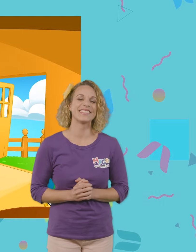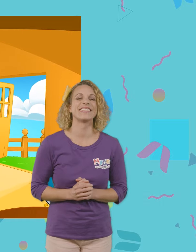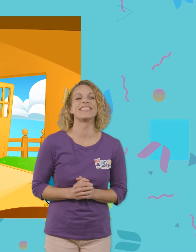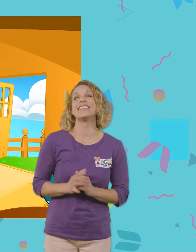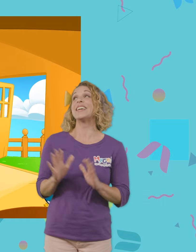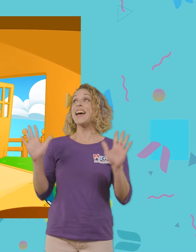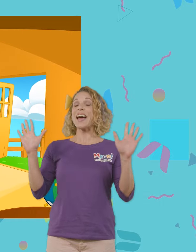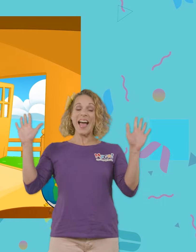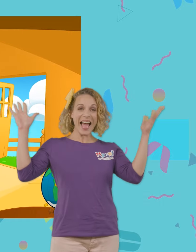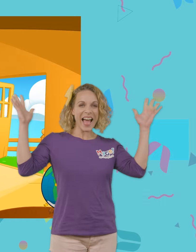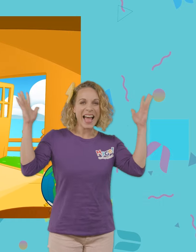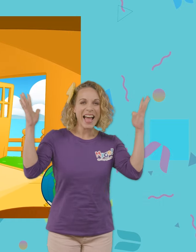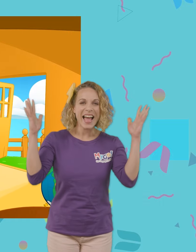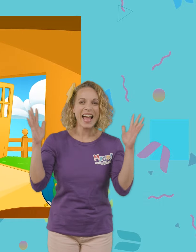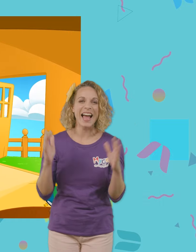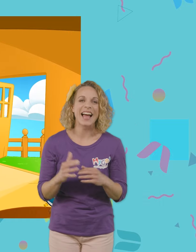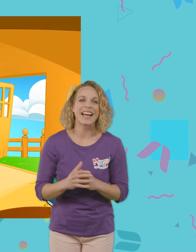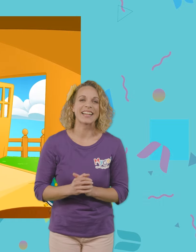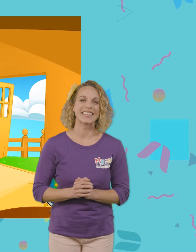Whee! Yay!